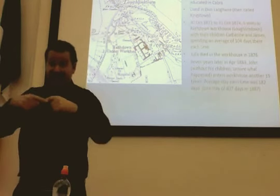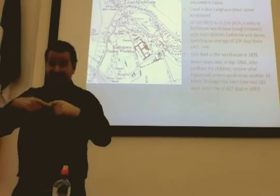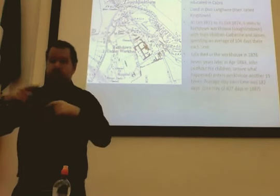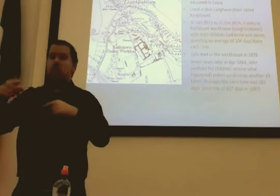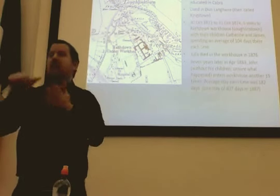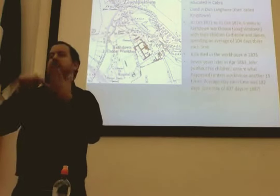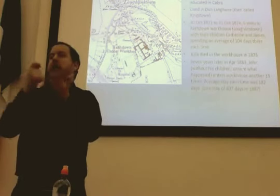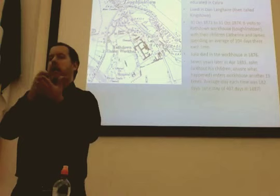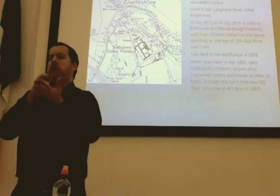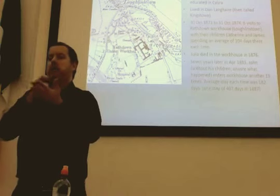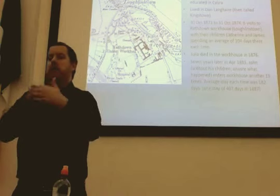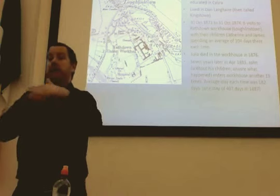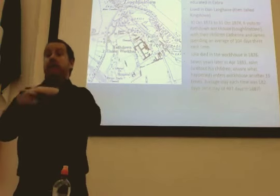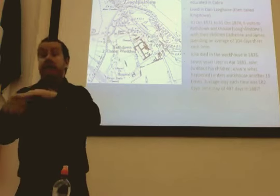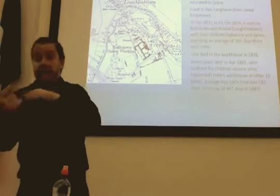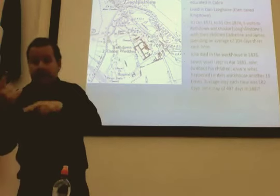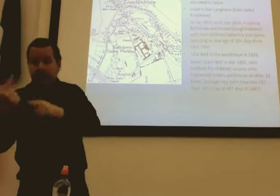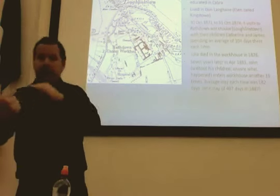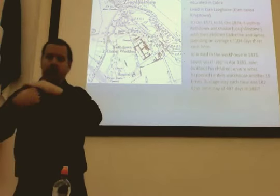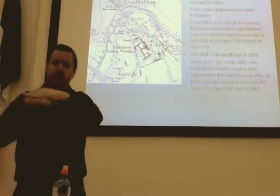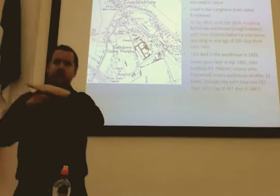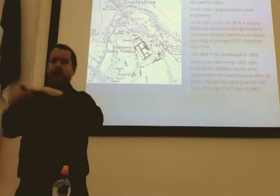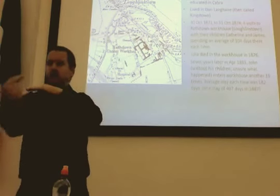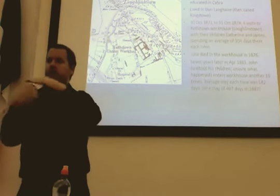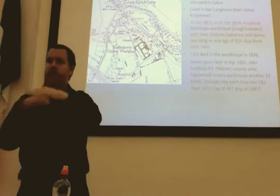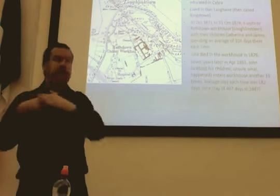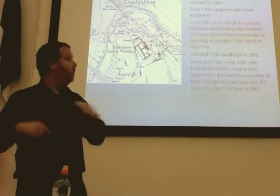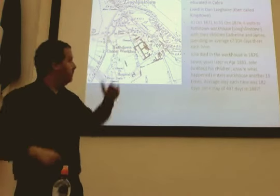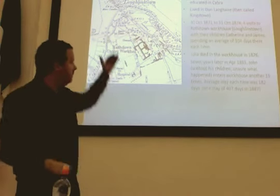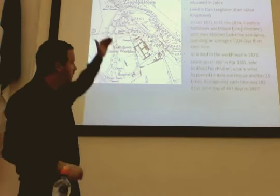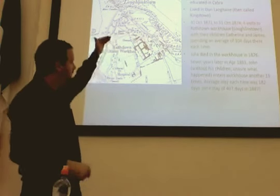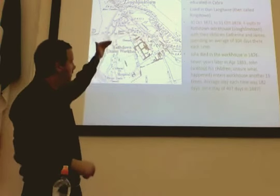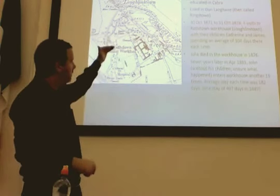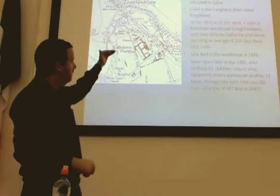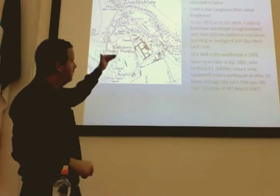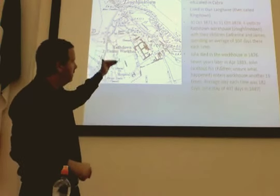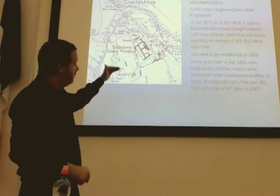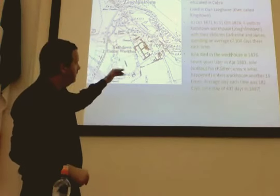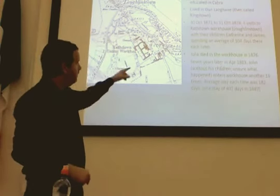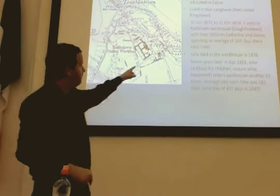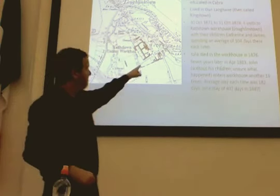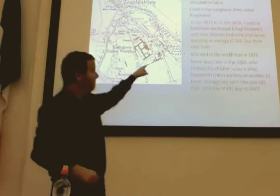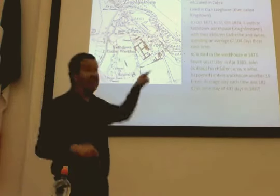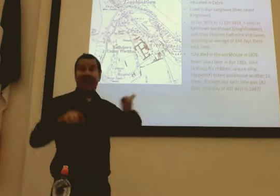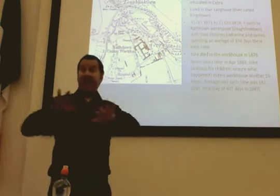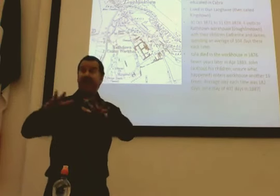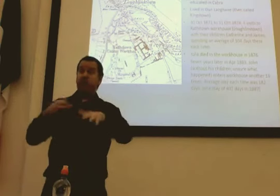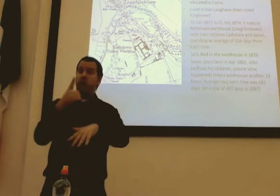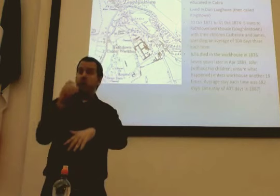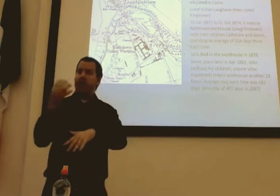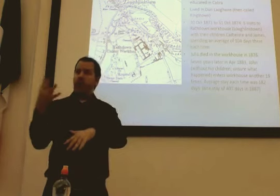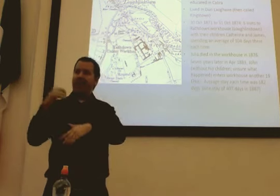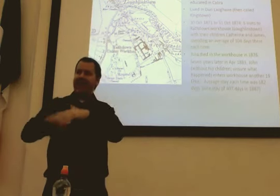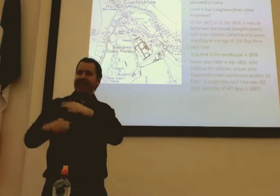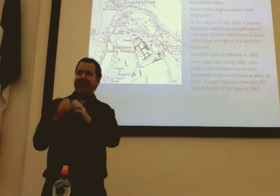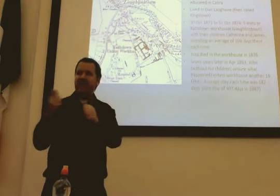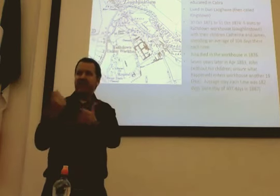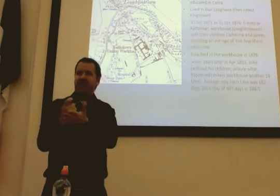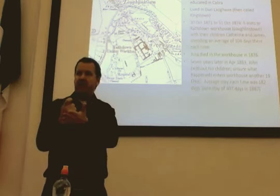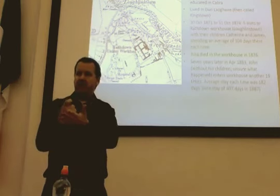would be separated. So every time they went in and out, it's documented. The average was